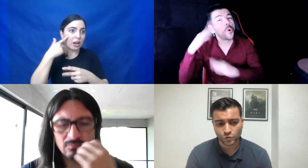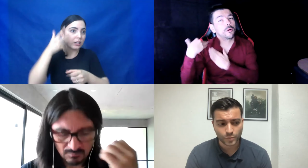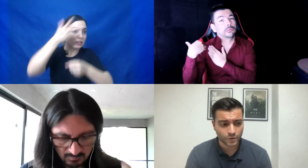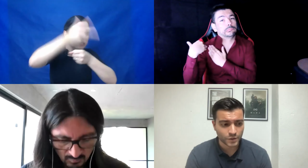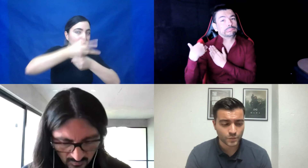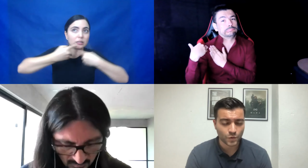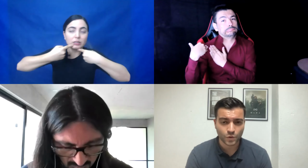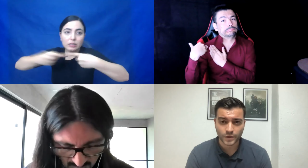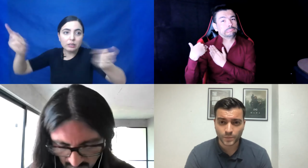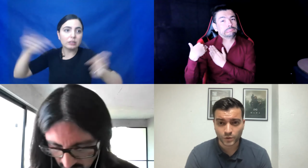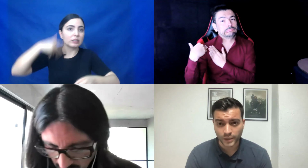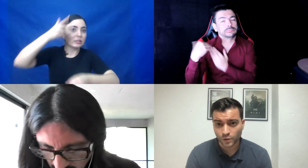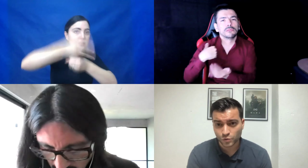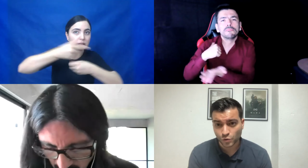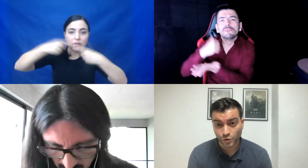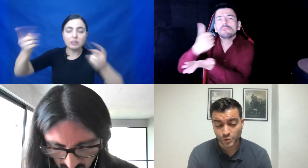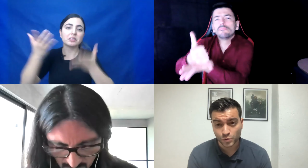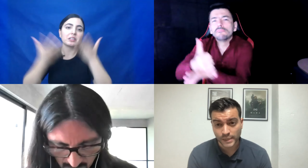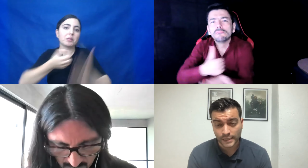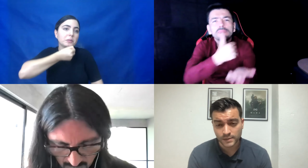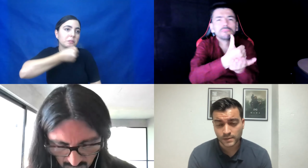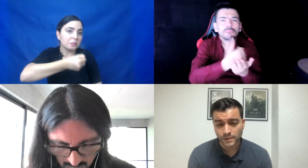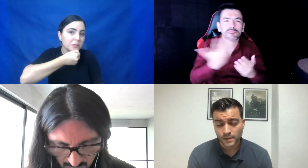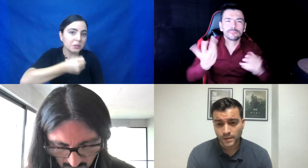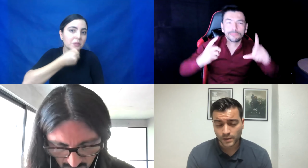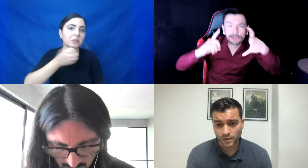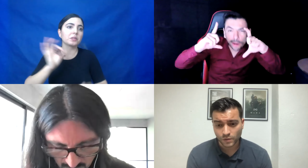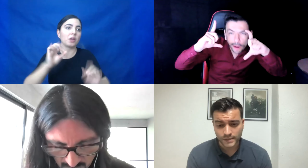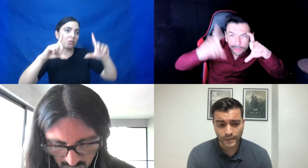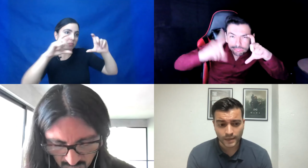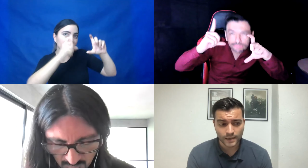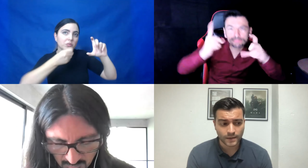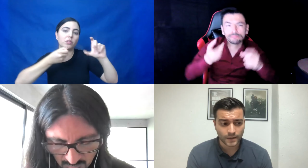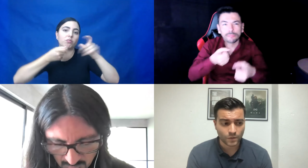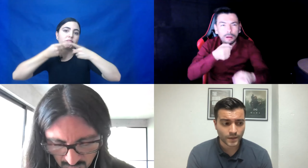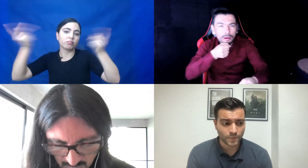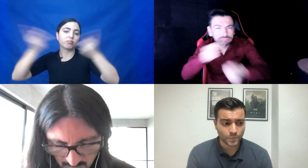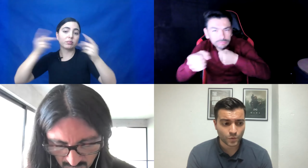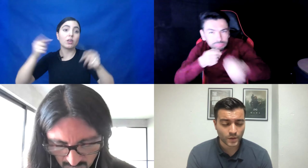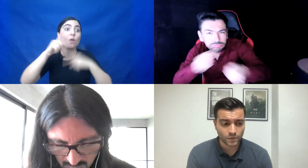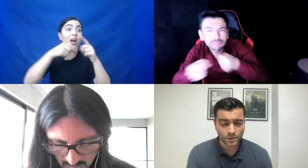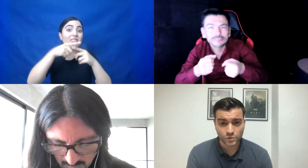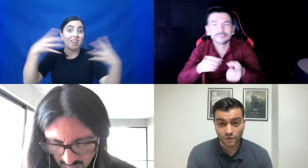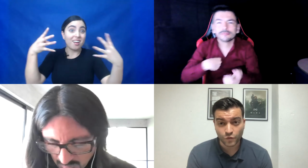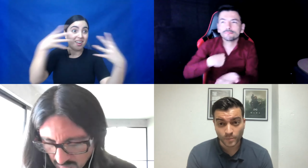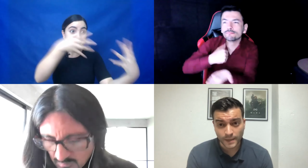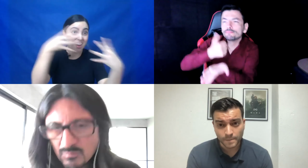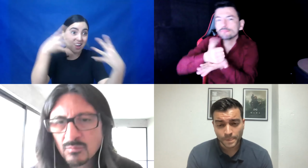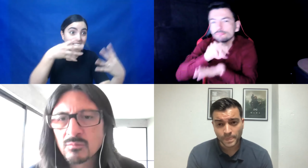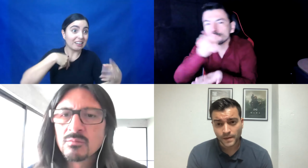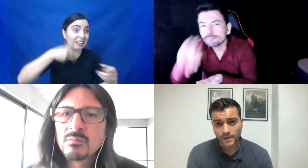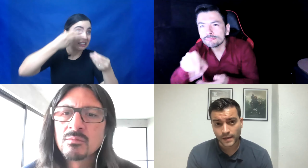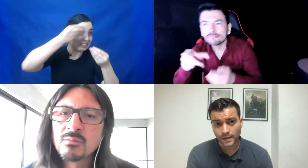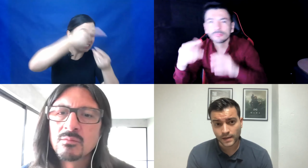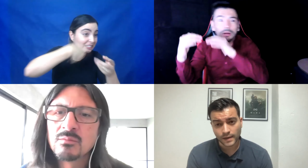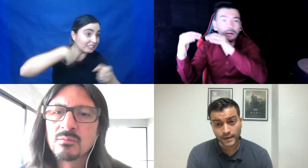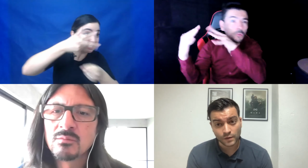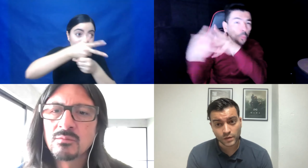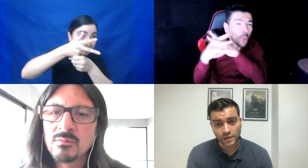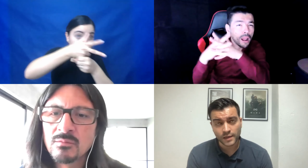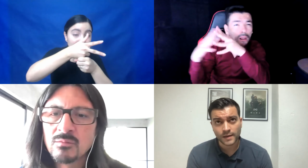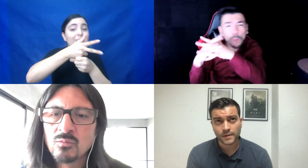these fields, in these areas, including photojournalism and photographers that work in war